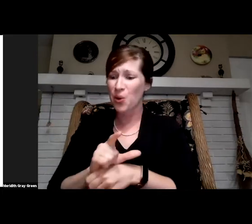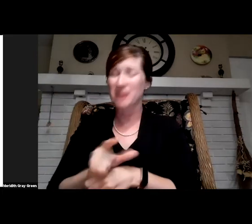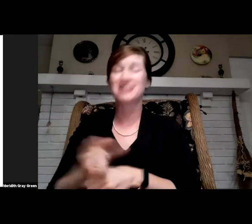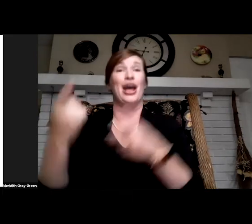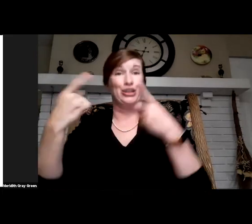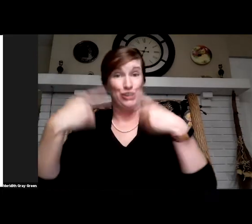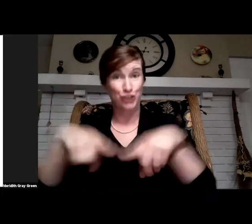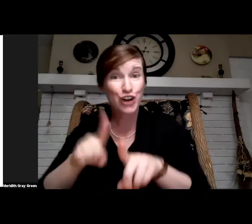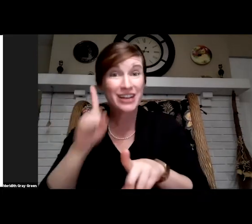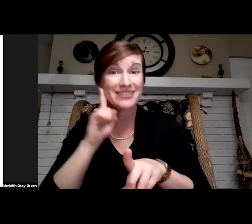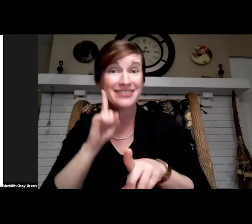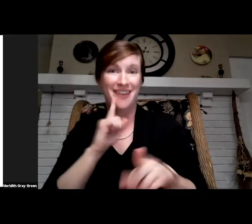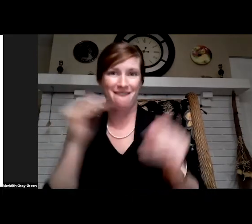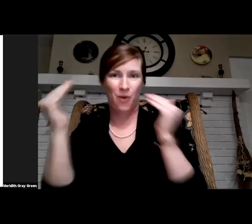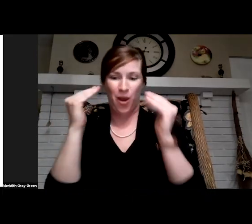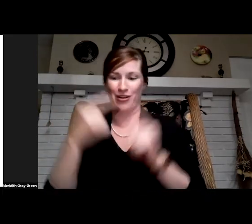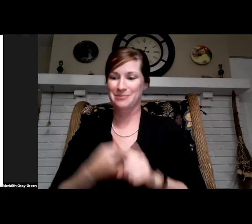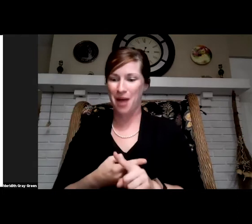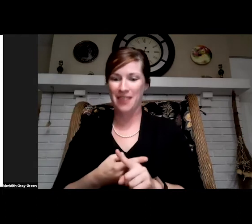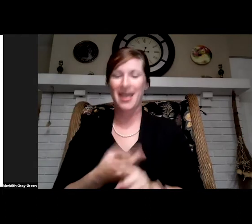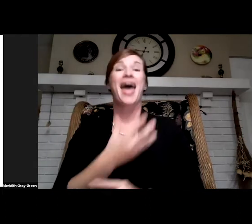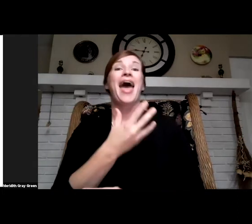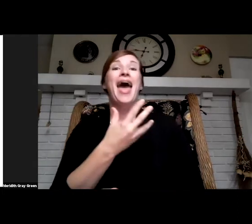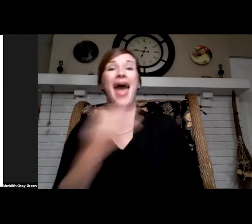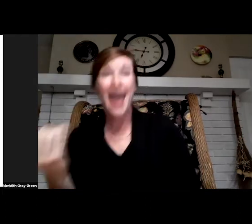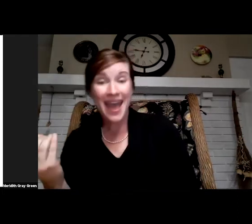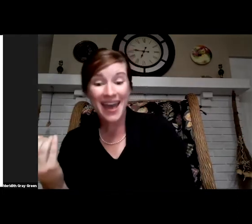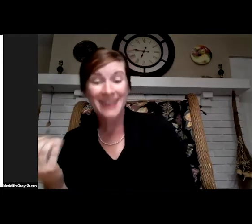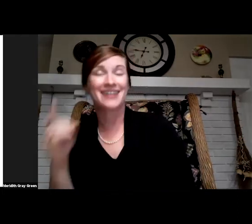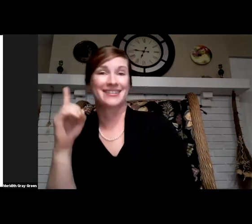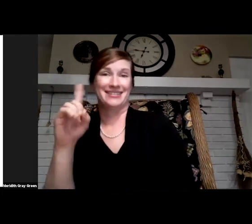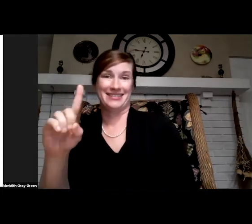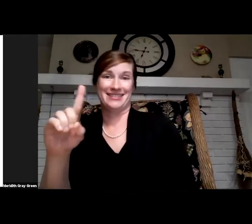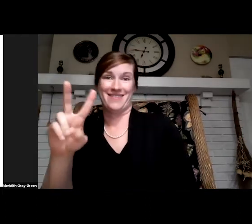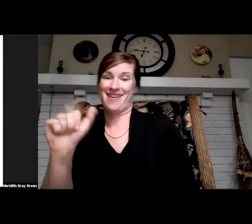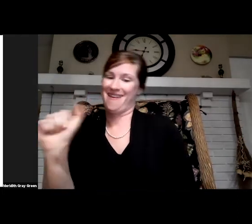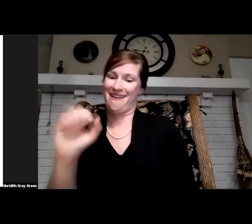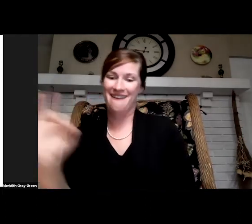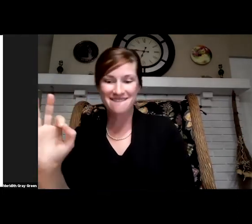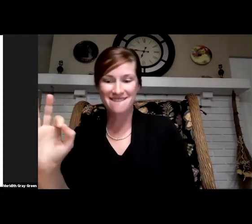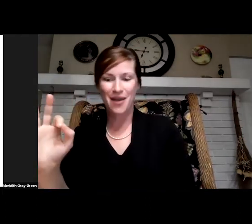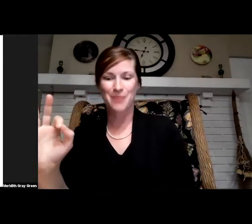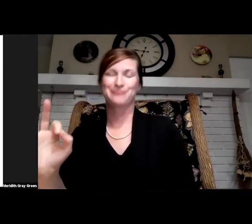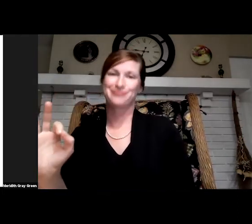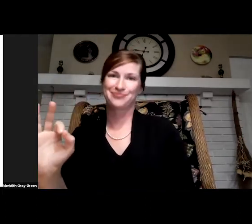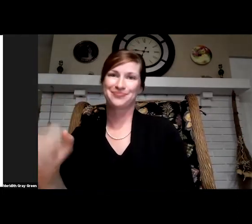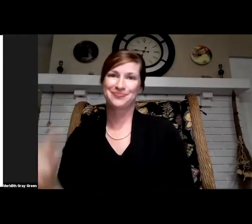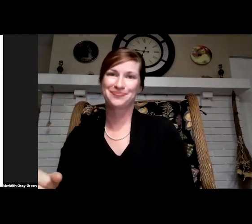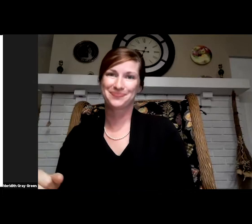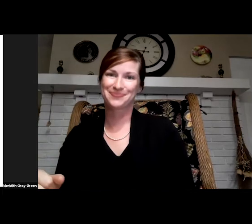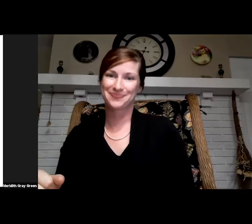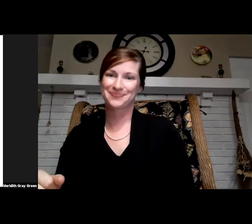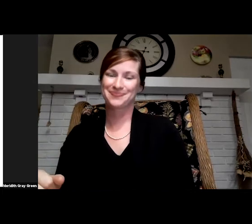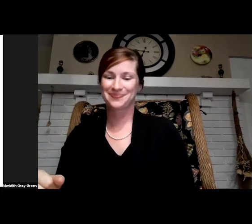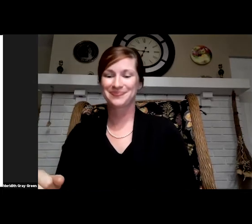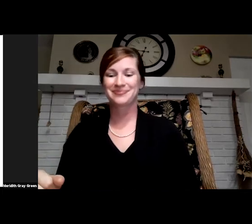to enjoy this mural in St. Louis during Deaf Awareness Month and during DVAF,